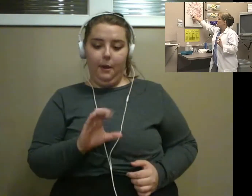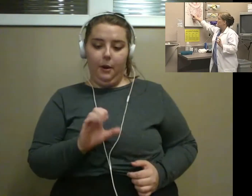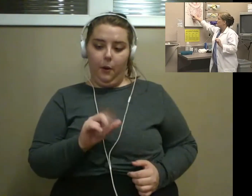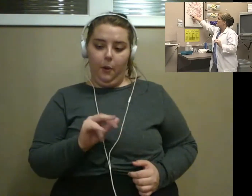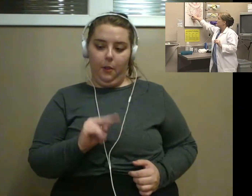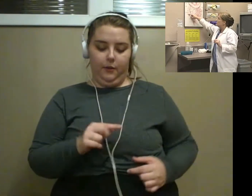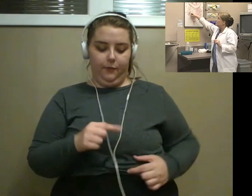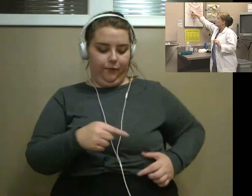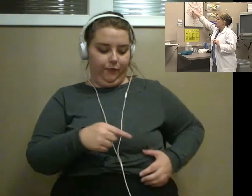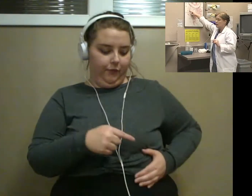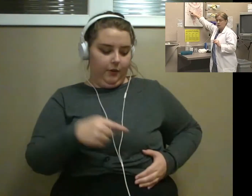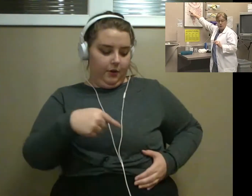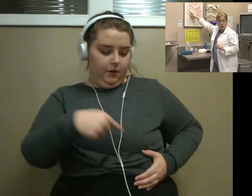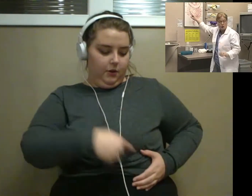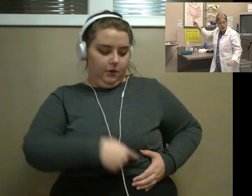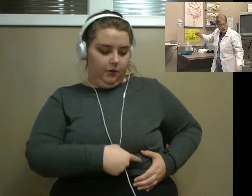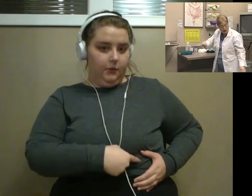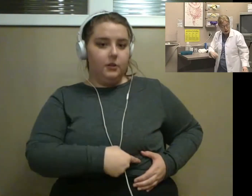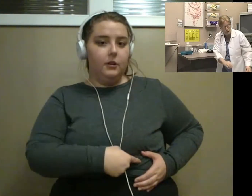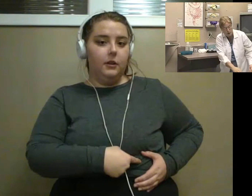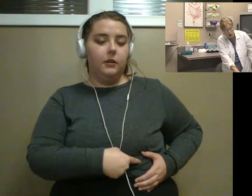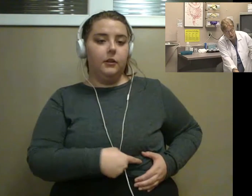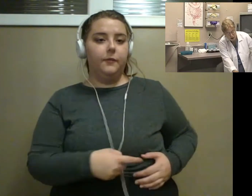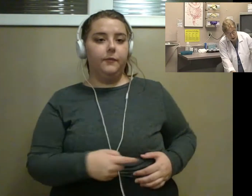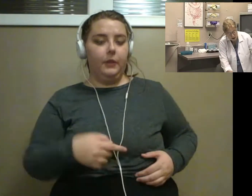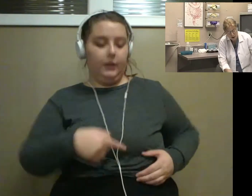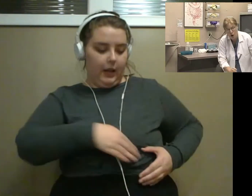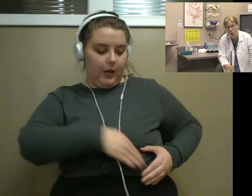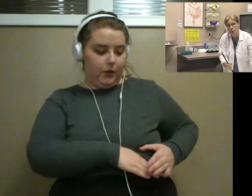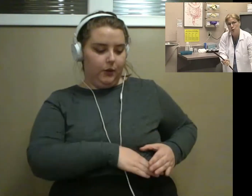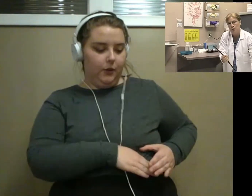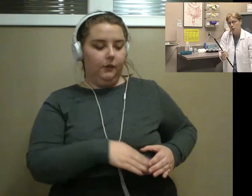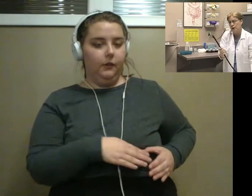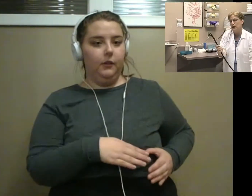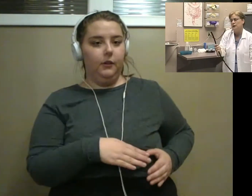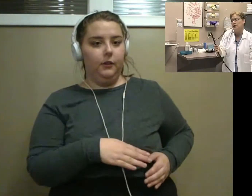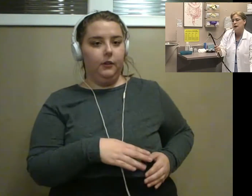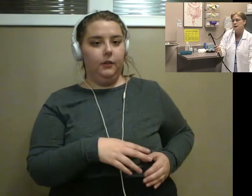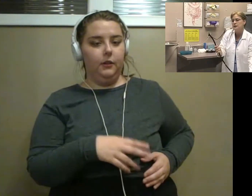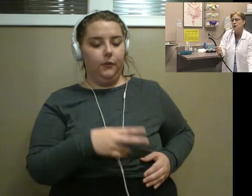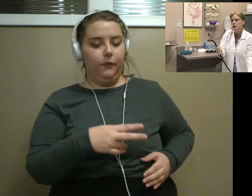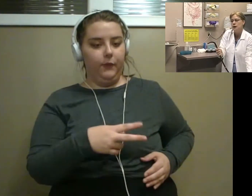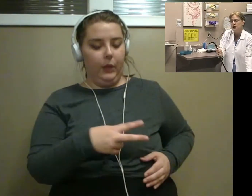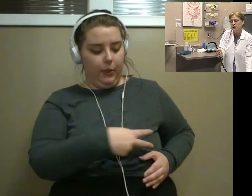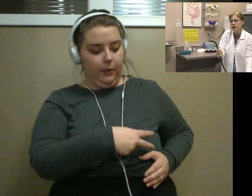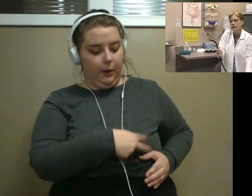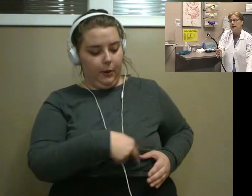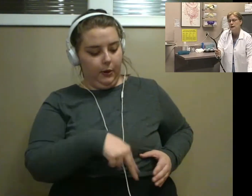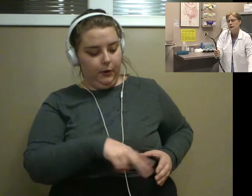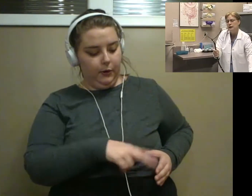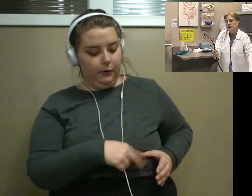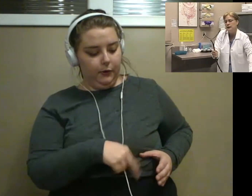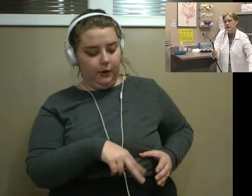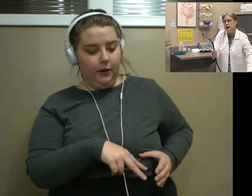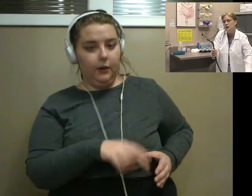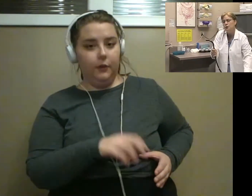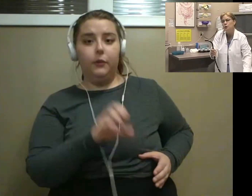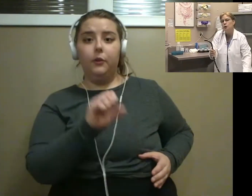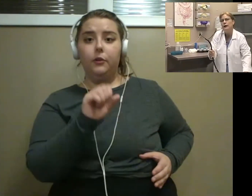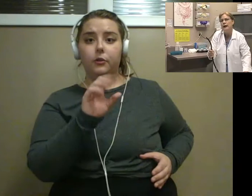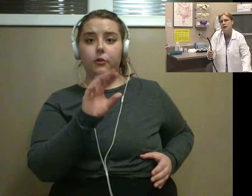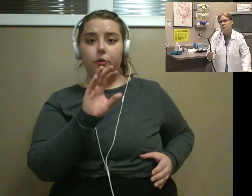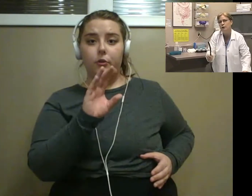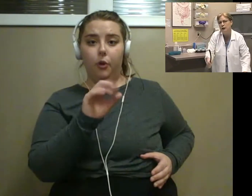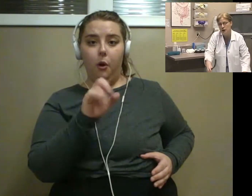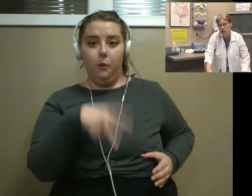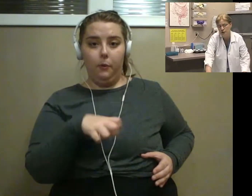look. As he comes out of the colon, he'll be using the scope. Again, the end is articulated. The doctor will